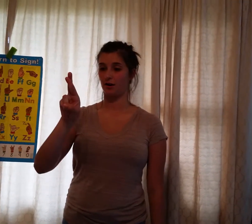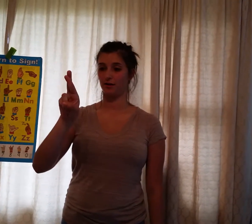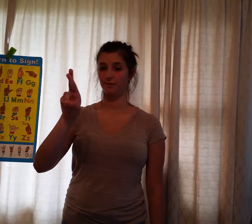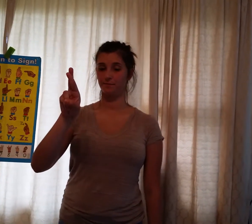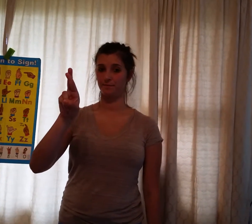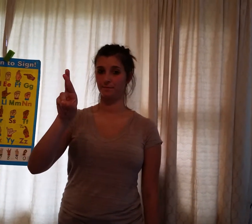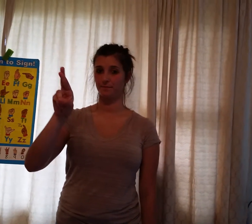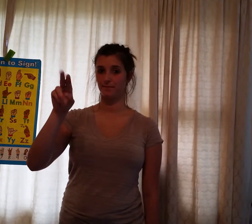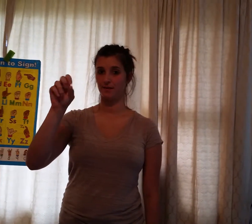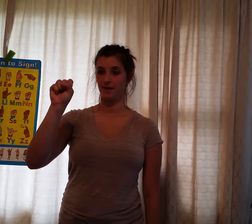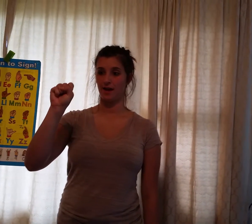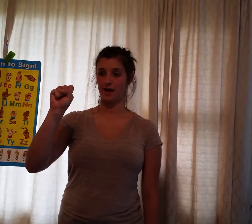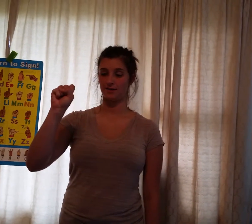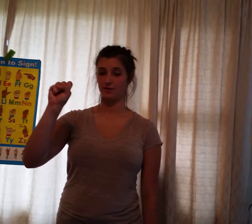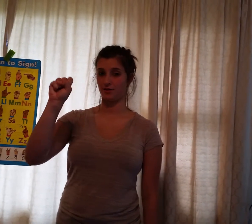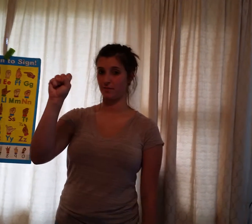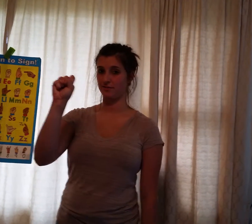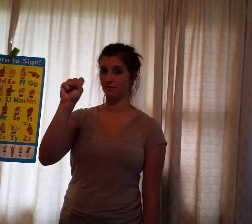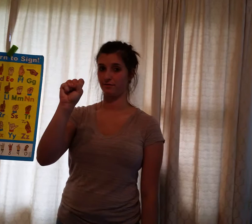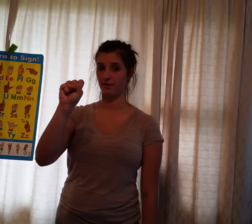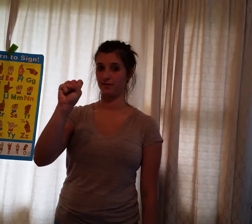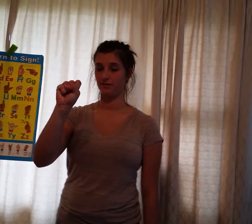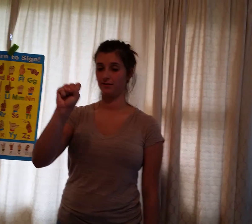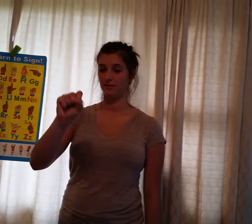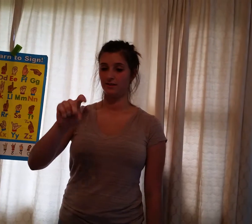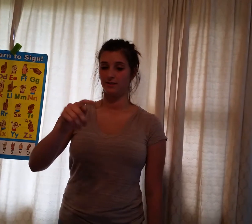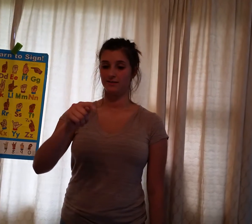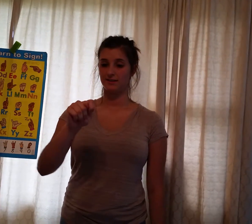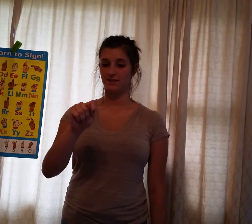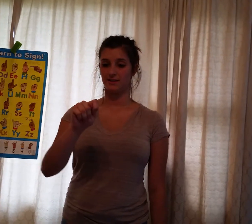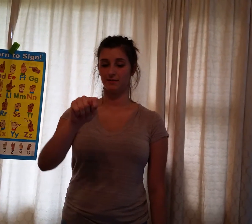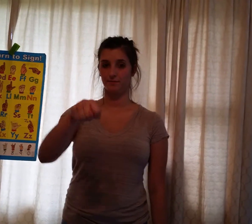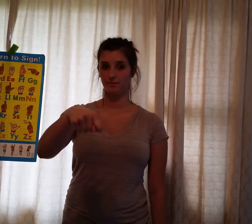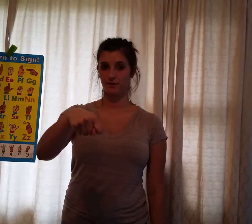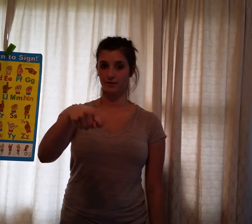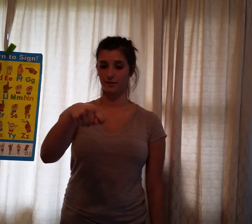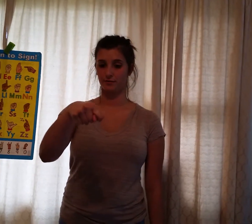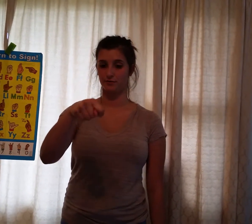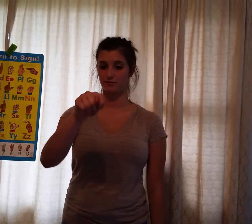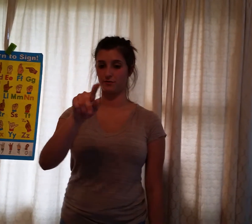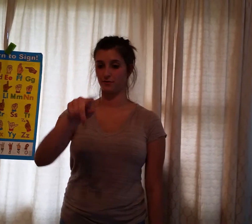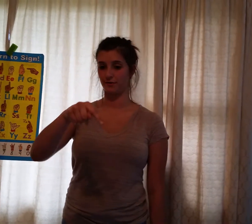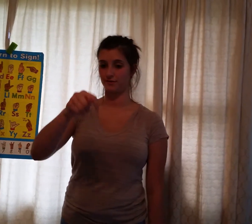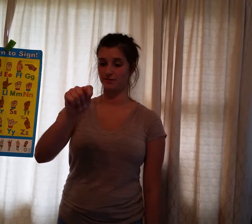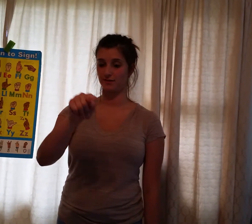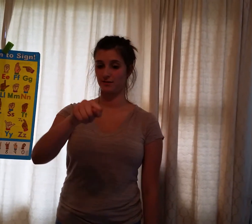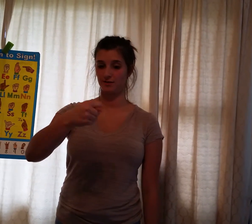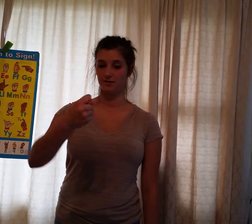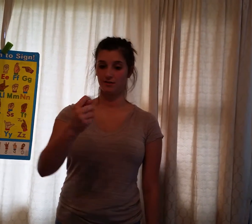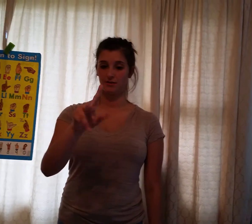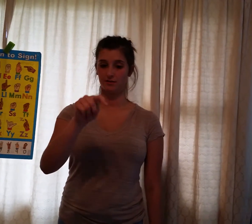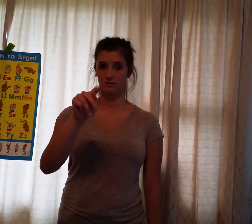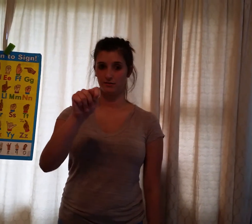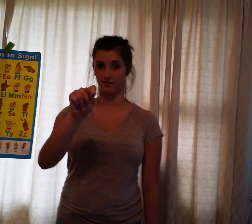R, S, your thumb is in front. T, your thumb goes through the first